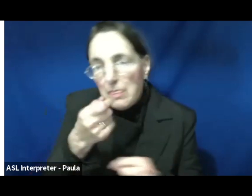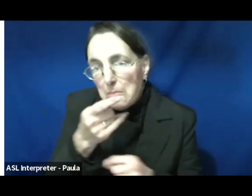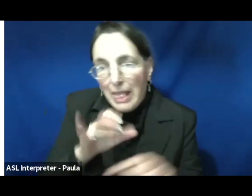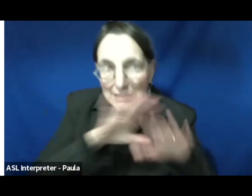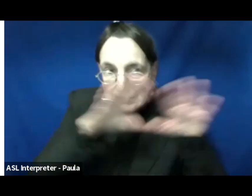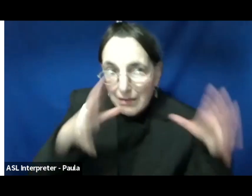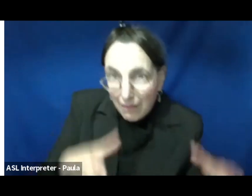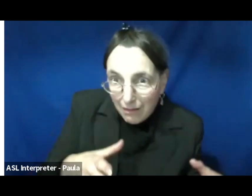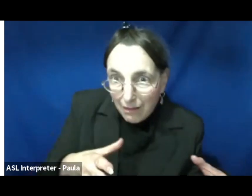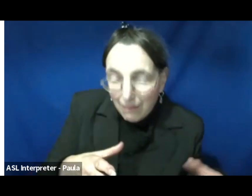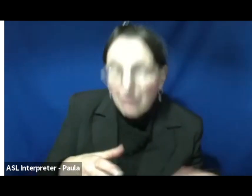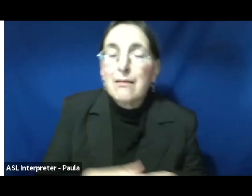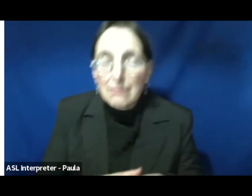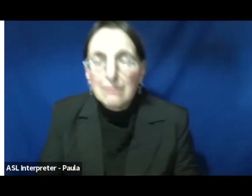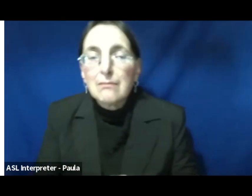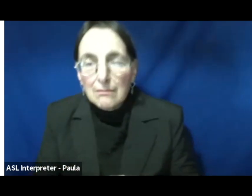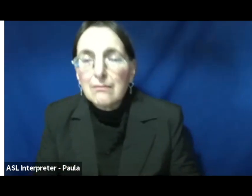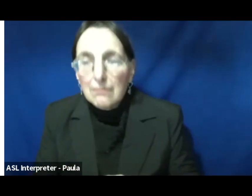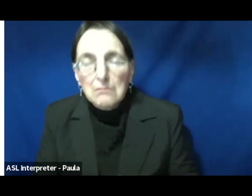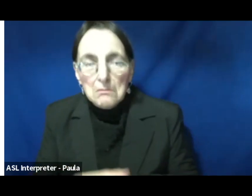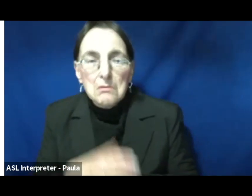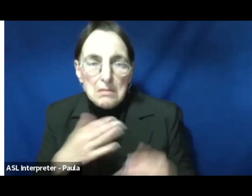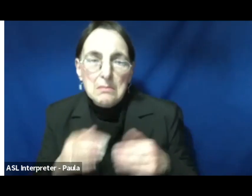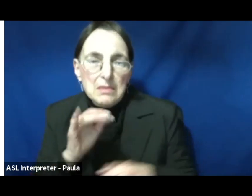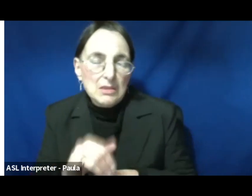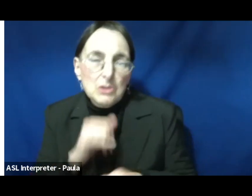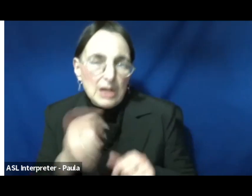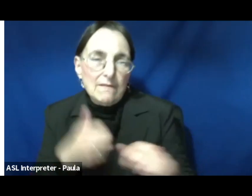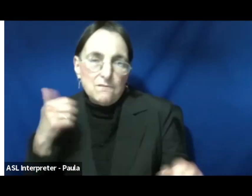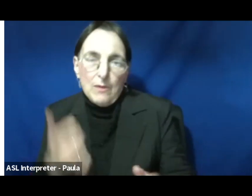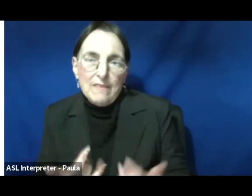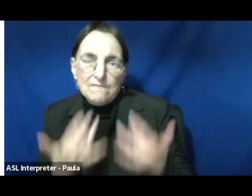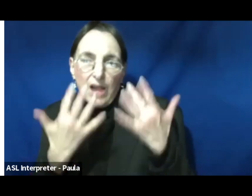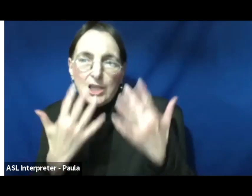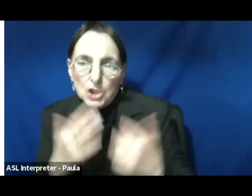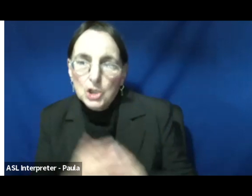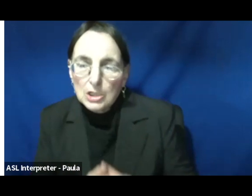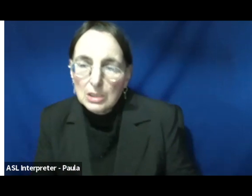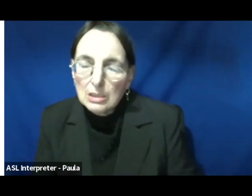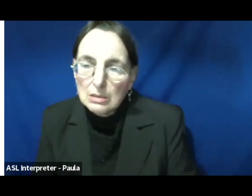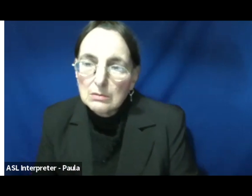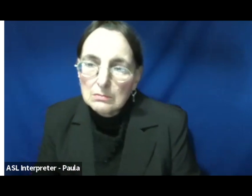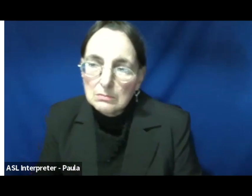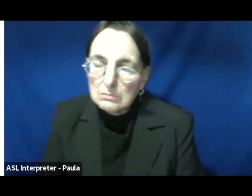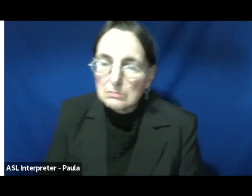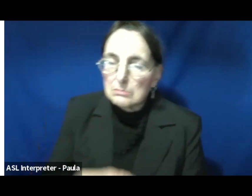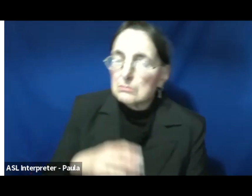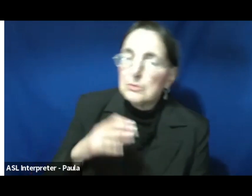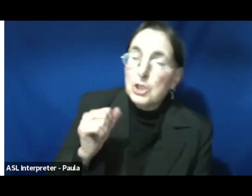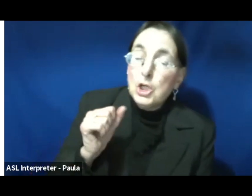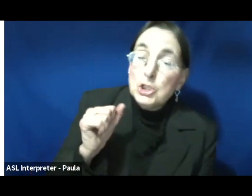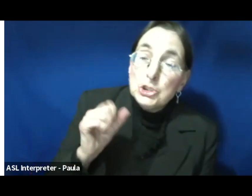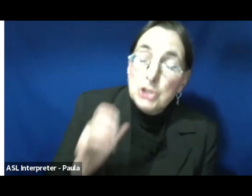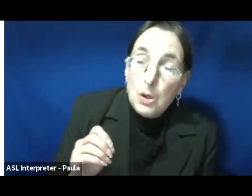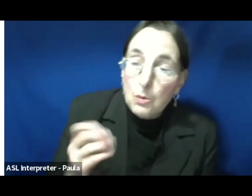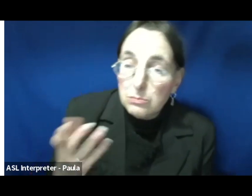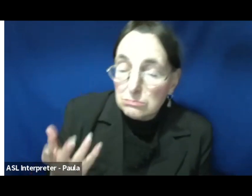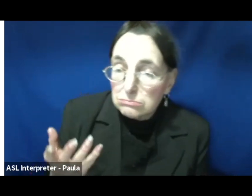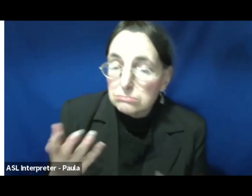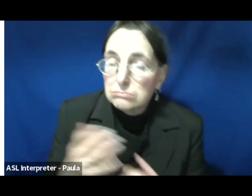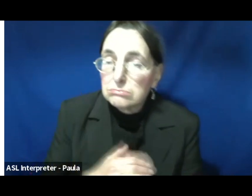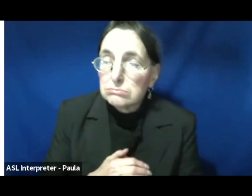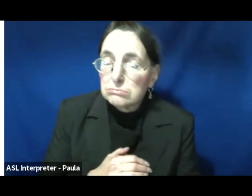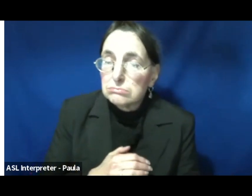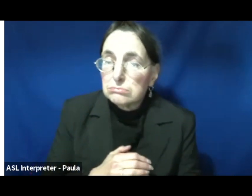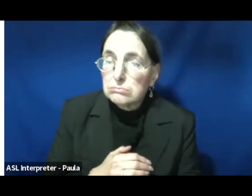I'm still working on him because he calls it dirt, and I say you can't call it dirt. I said because it has life, it has life, you can't call it dirt. But you know what? But